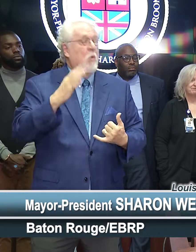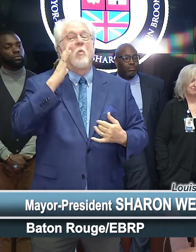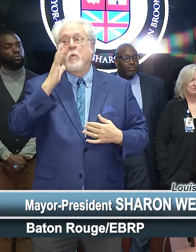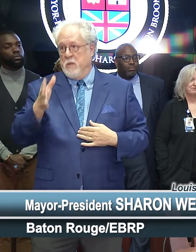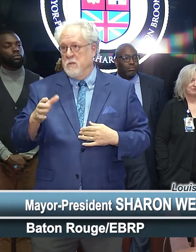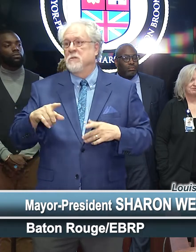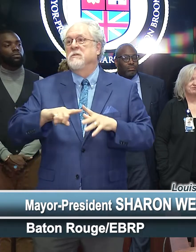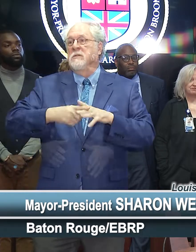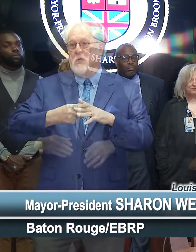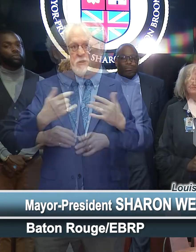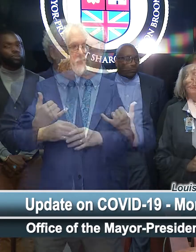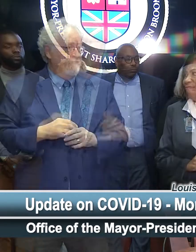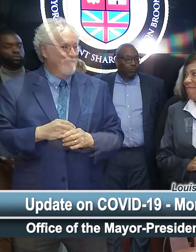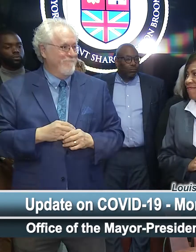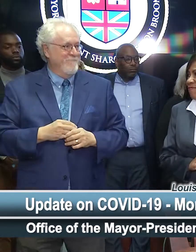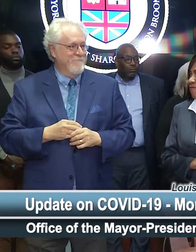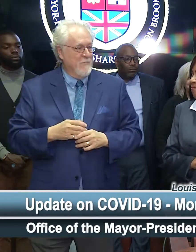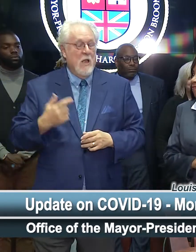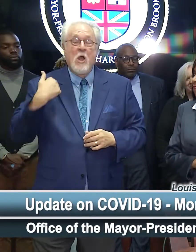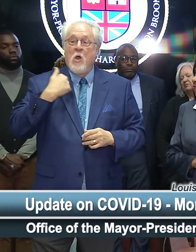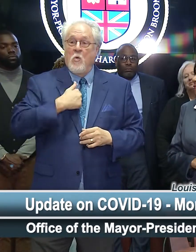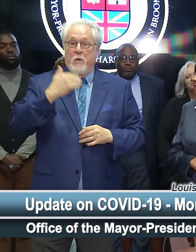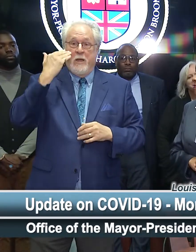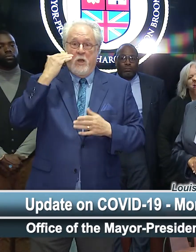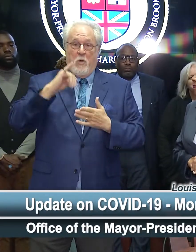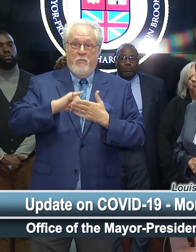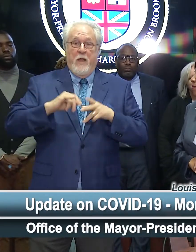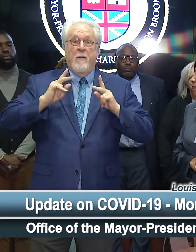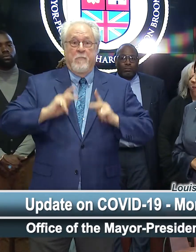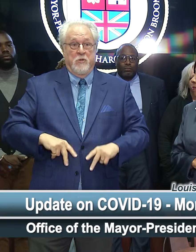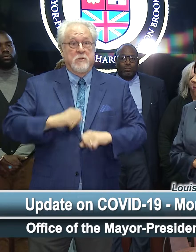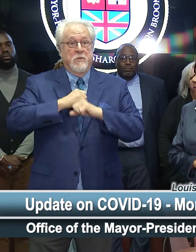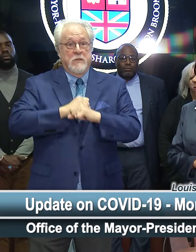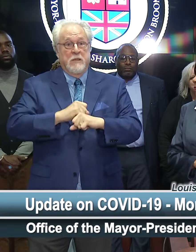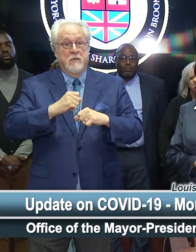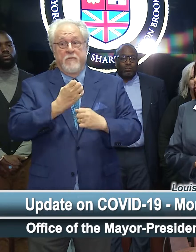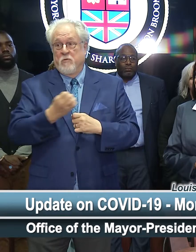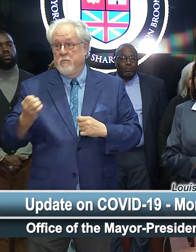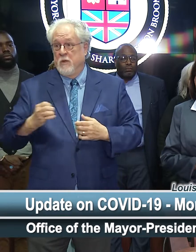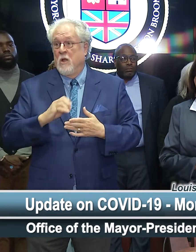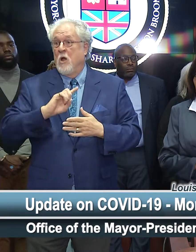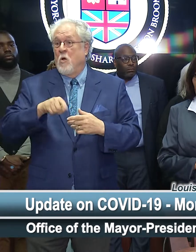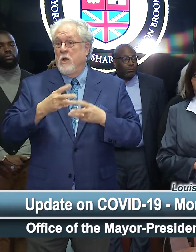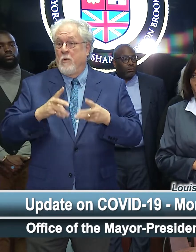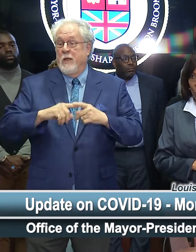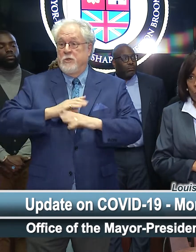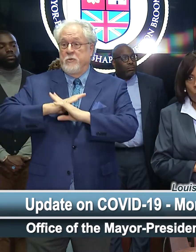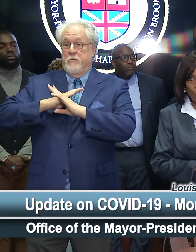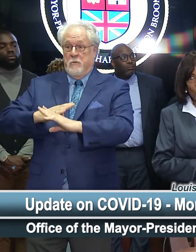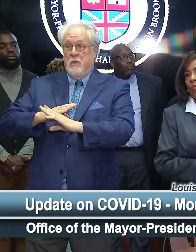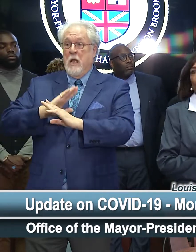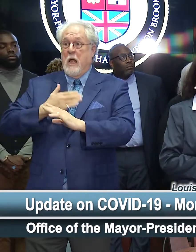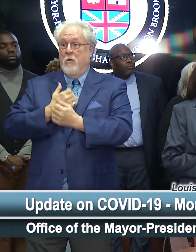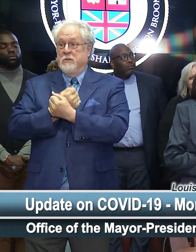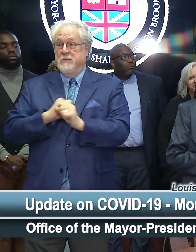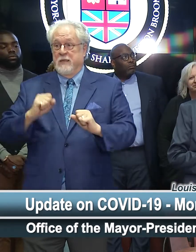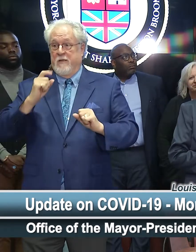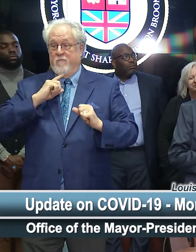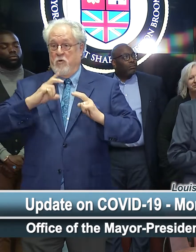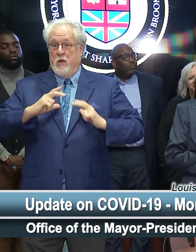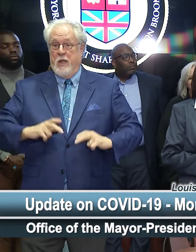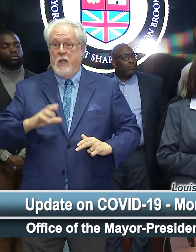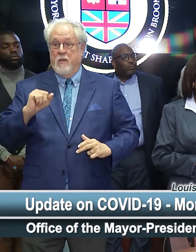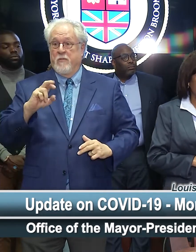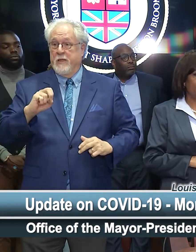place today. That's what we're being told. We all know that personal protective equipment is the only way to keep our healthcare workers safe, and that